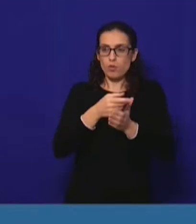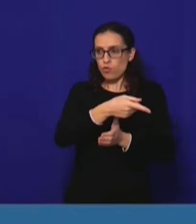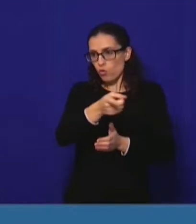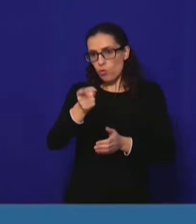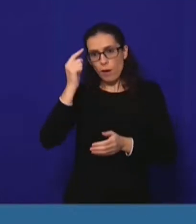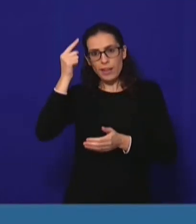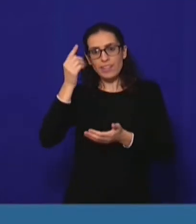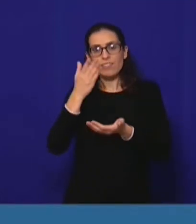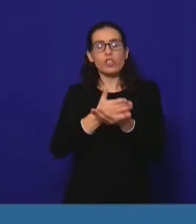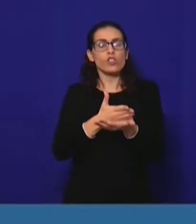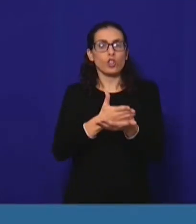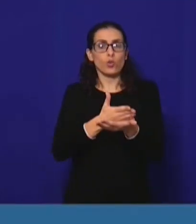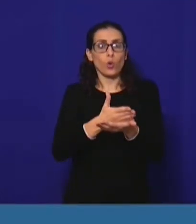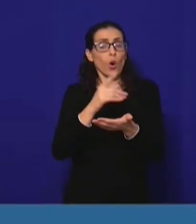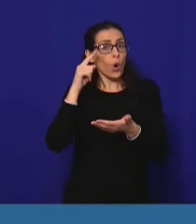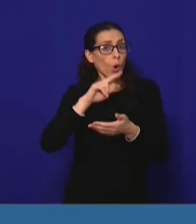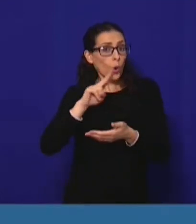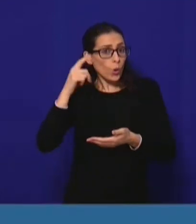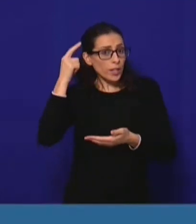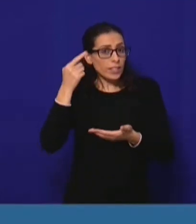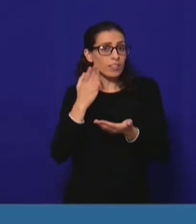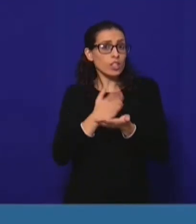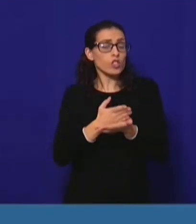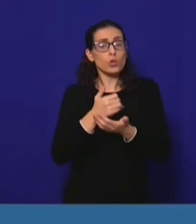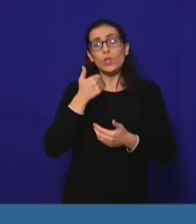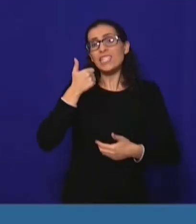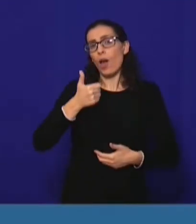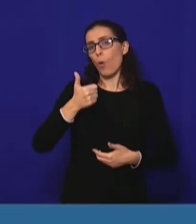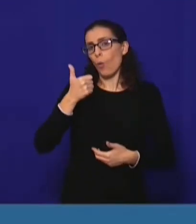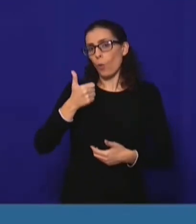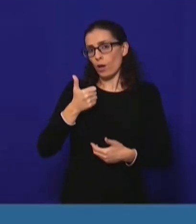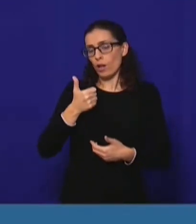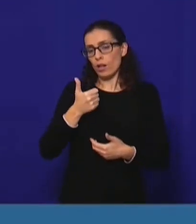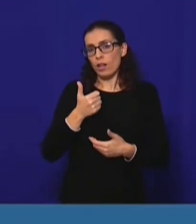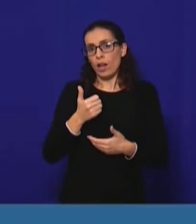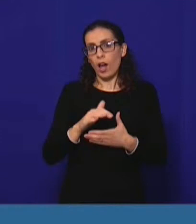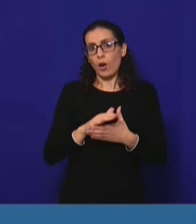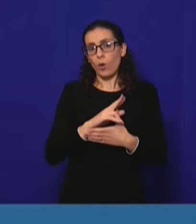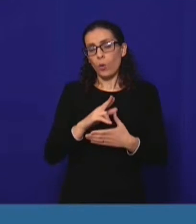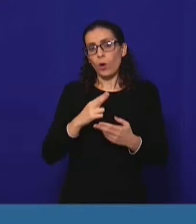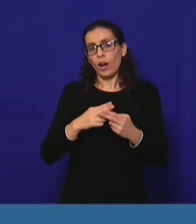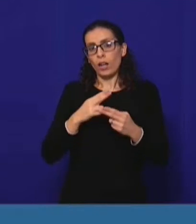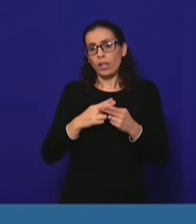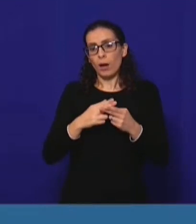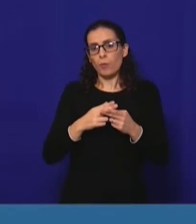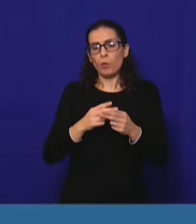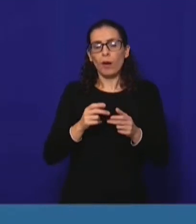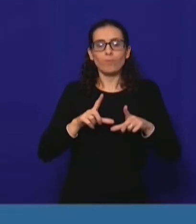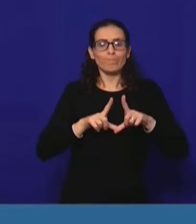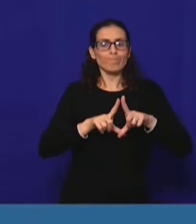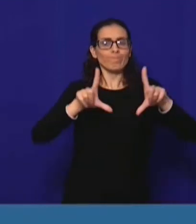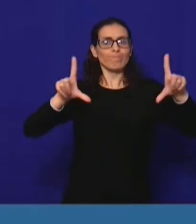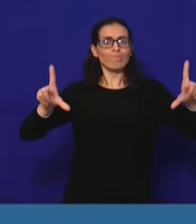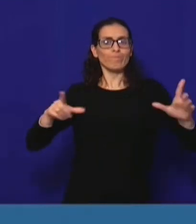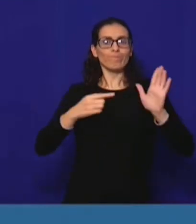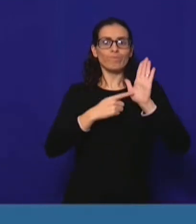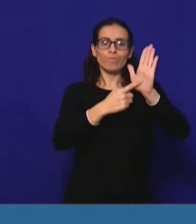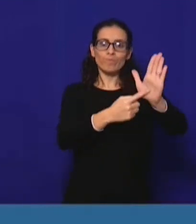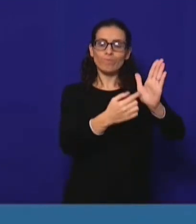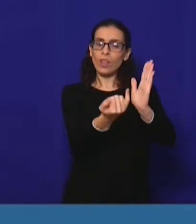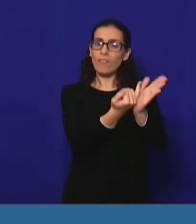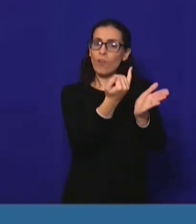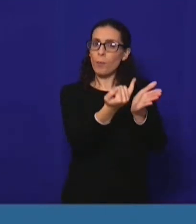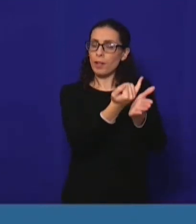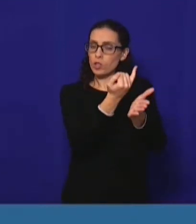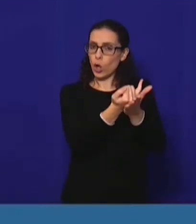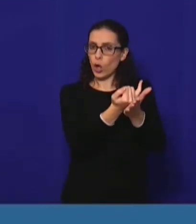Infatti, tiġi rolled out kampanja dwar din it-tilqima ħalli aħna nkun nistgħu ninformawkom ukoll dwar il-benefiċċji kollha